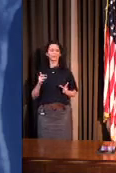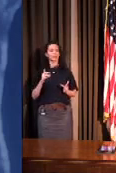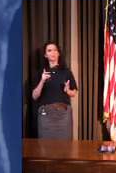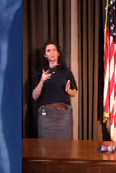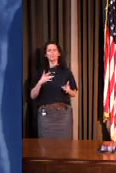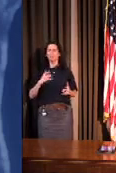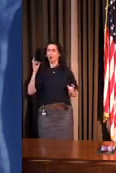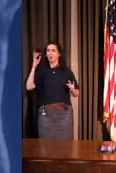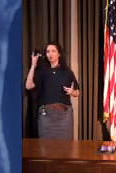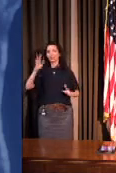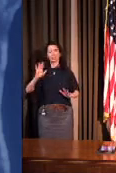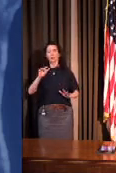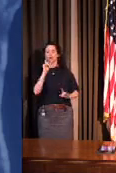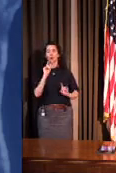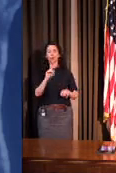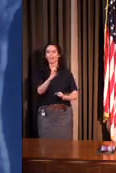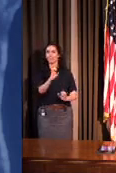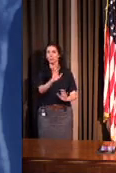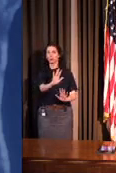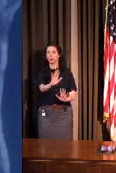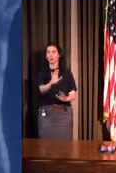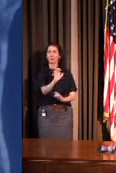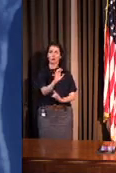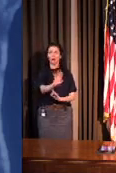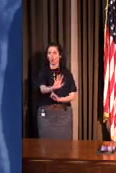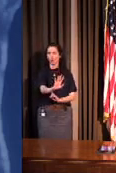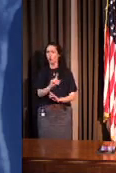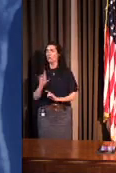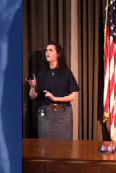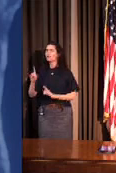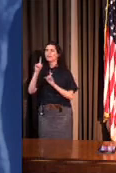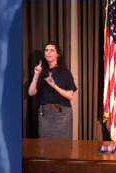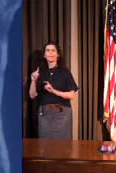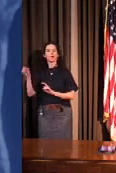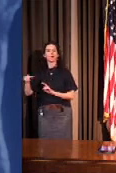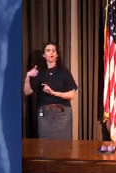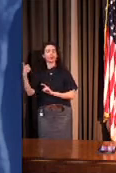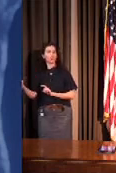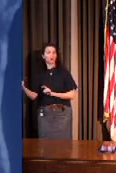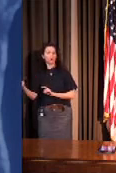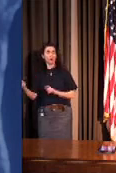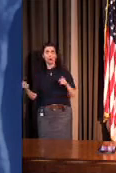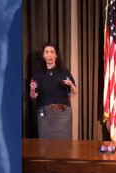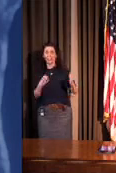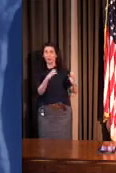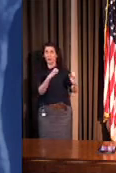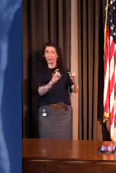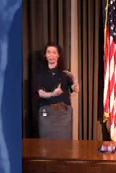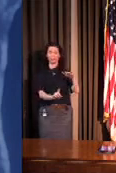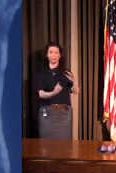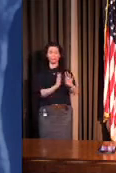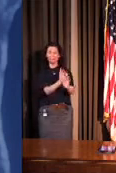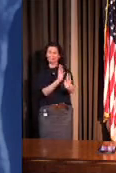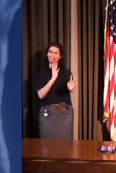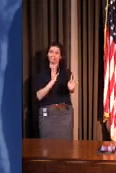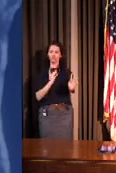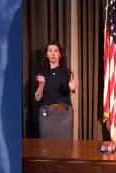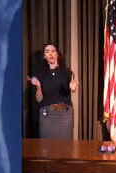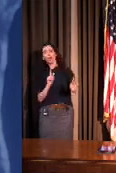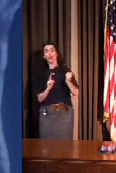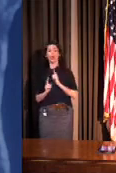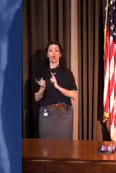I'm going to ask you, please don't go to an ER. Please find another place to get tested. It's not worth becoming another person in the waiting room,